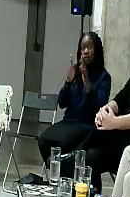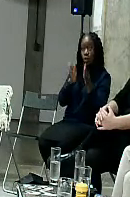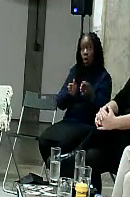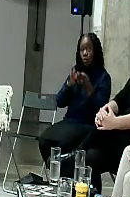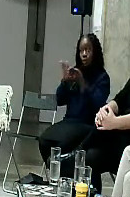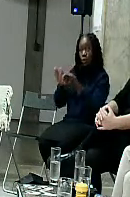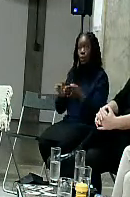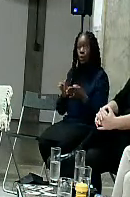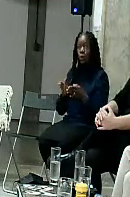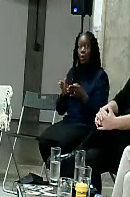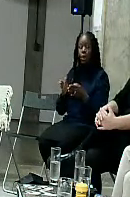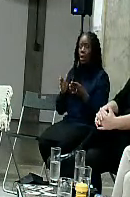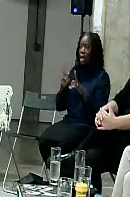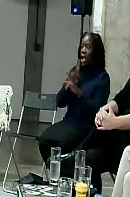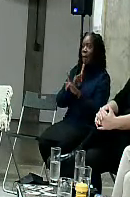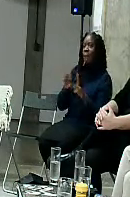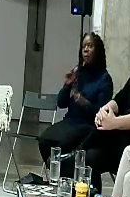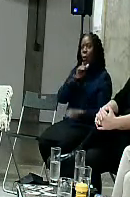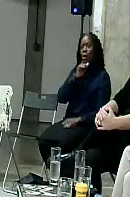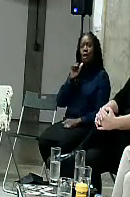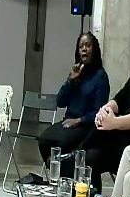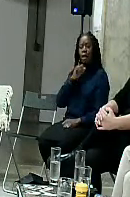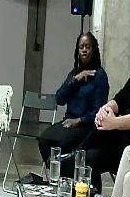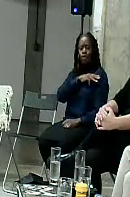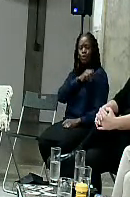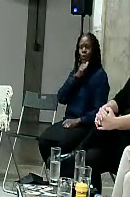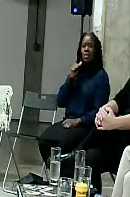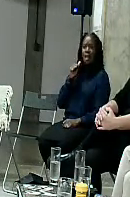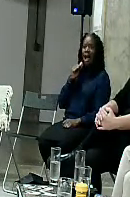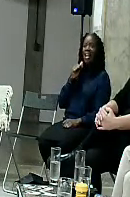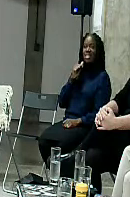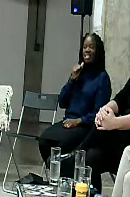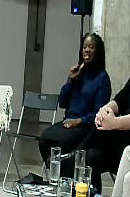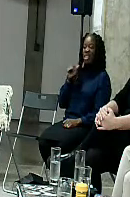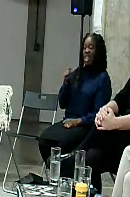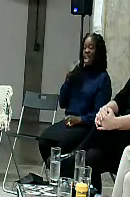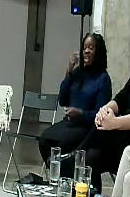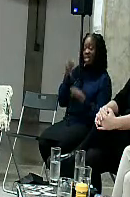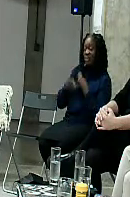people were quite nice. The security were nice, and they said, look,